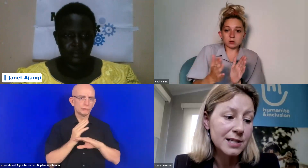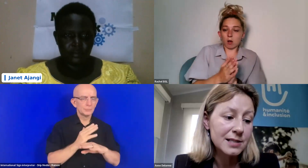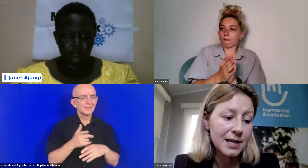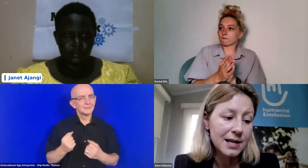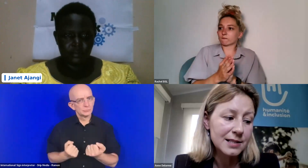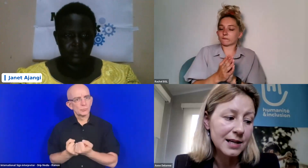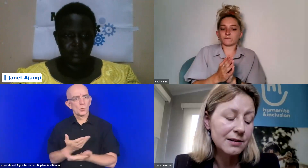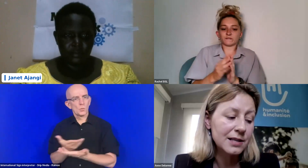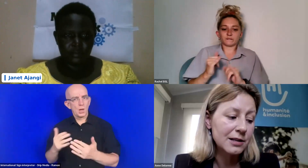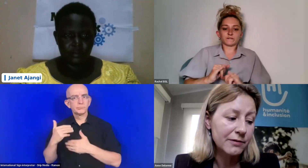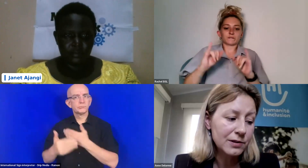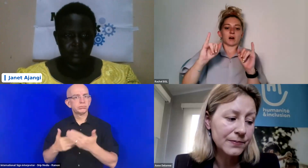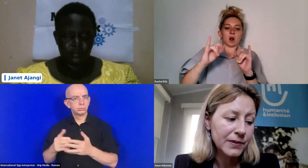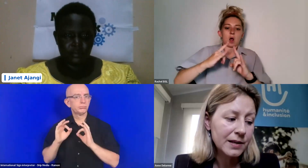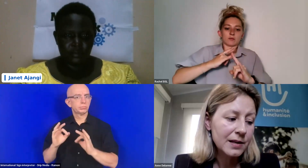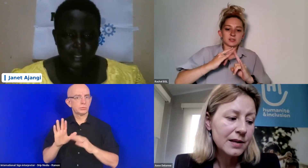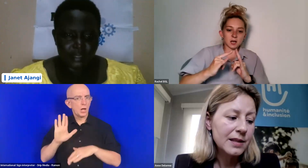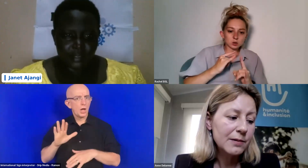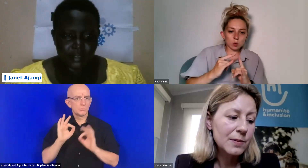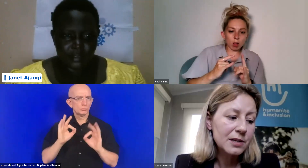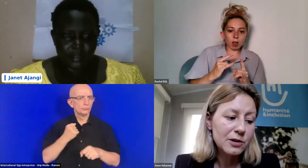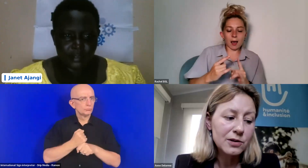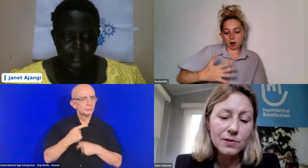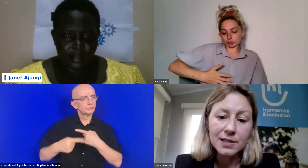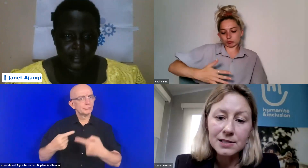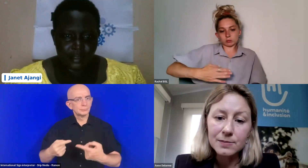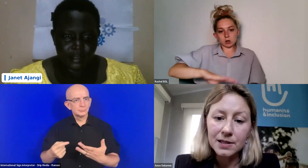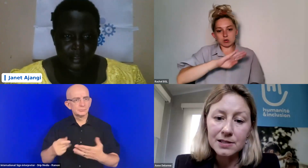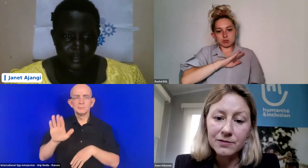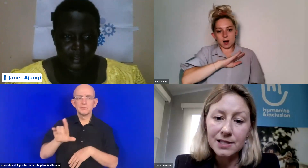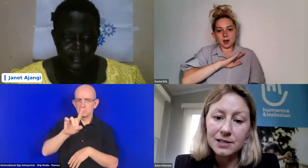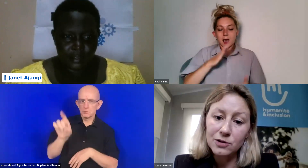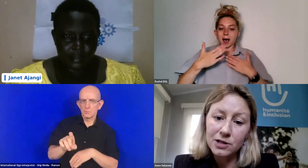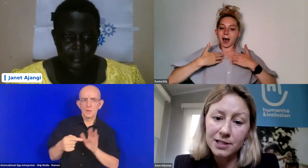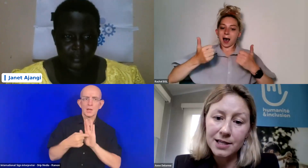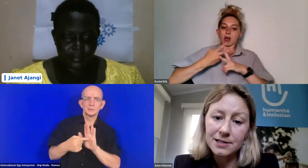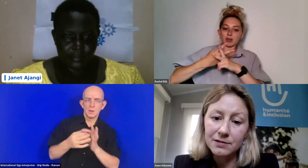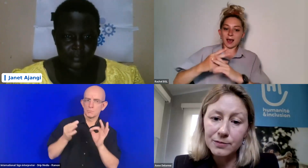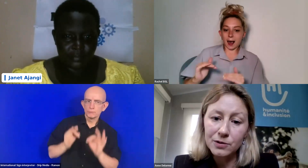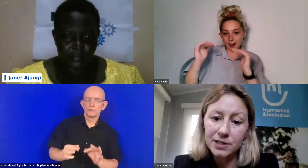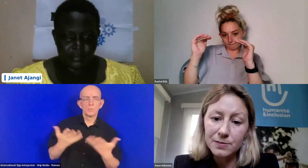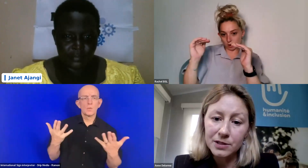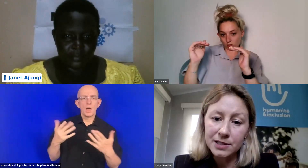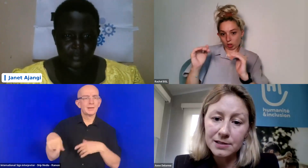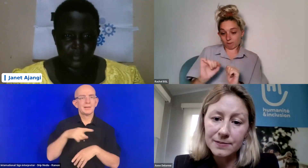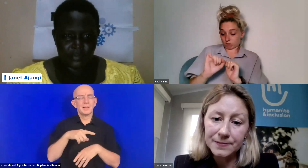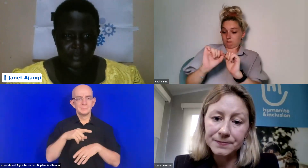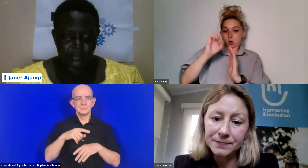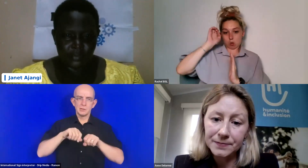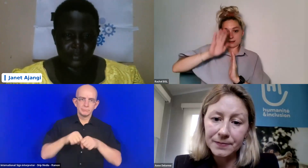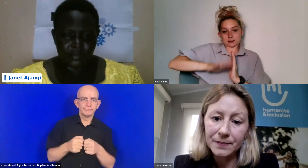reproductive rights at healthcare level that women and girls with disabilities face in your context and from your